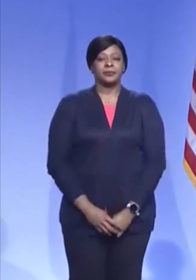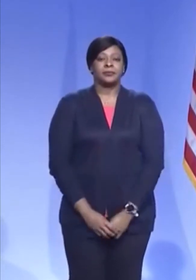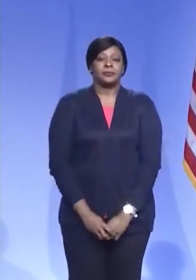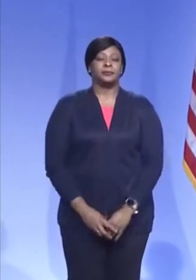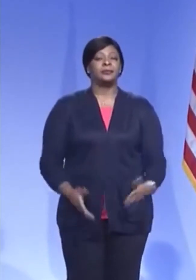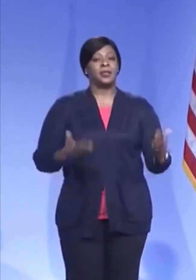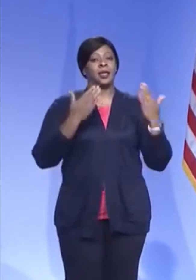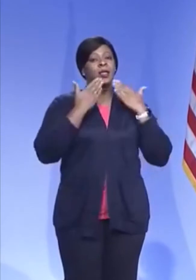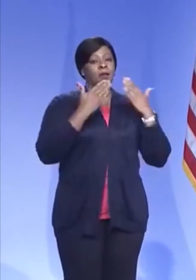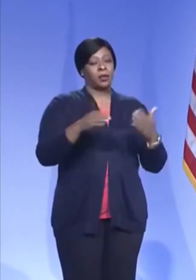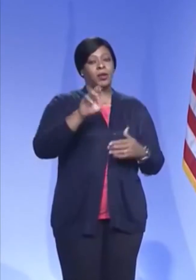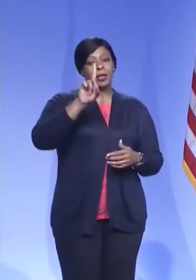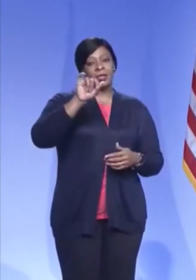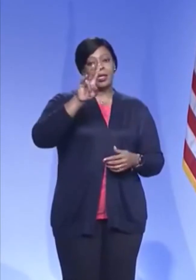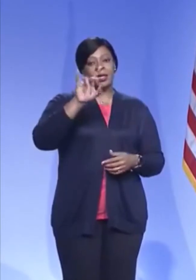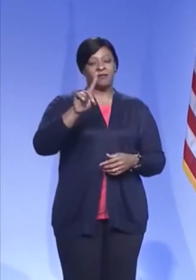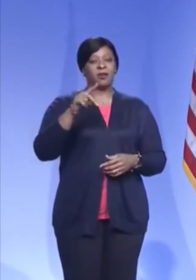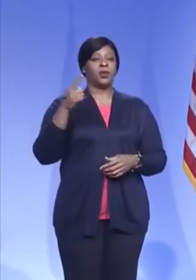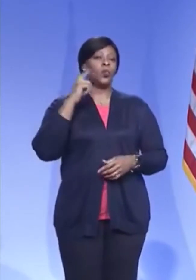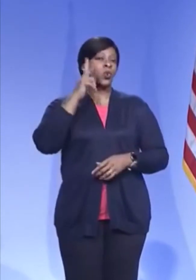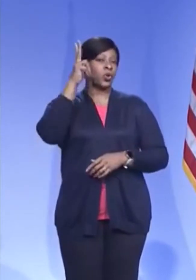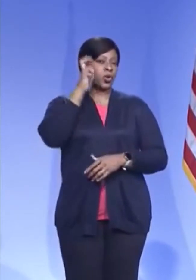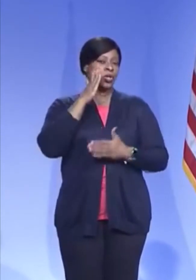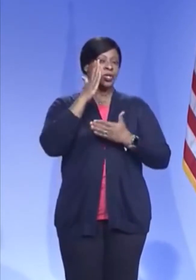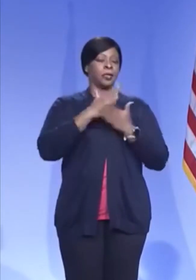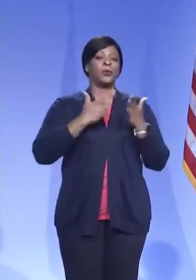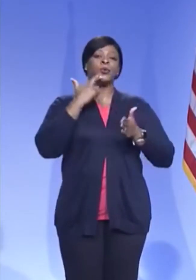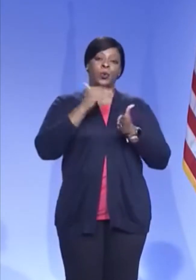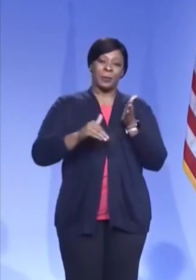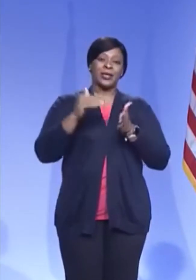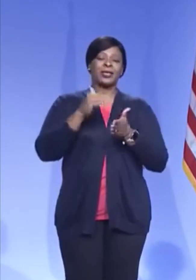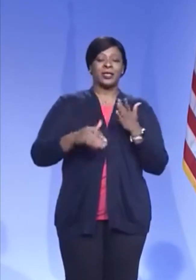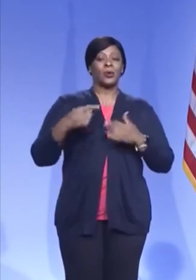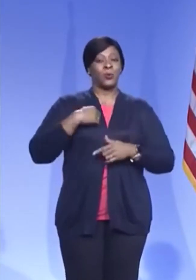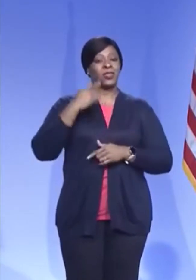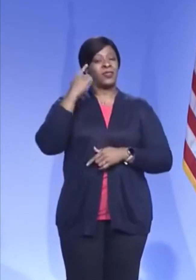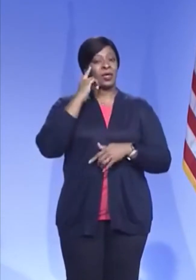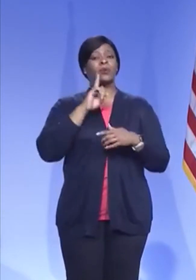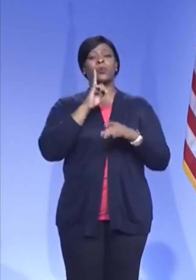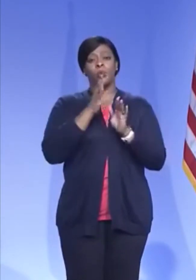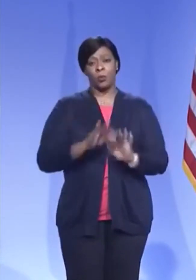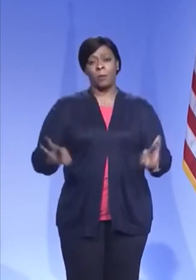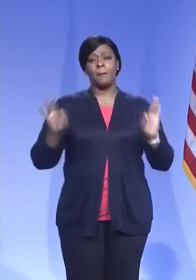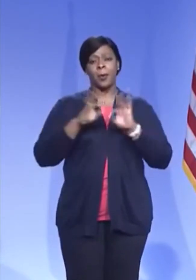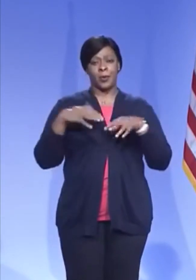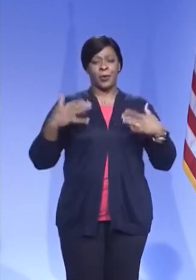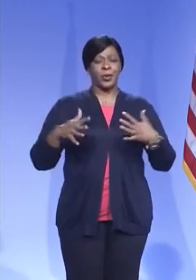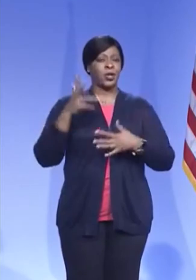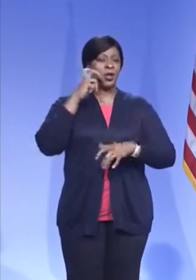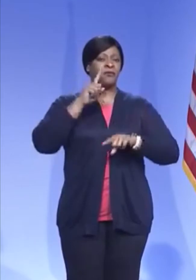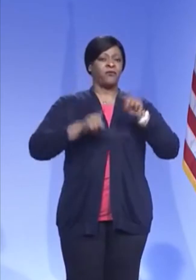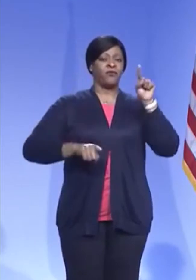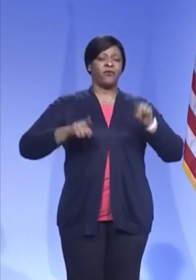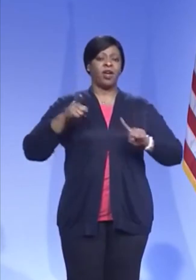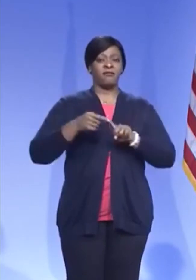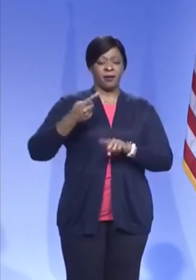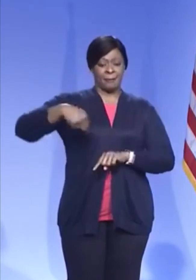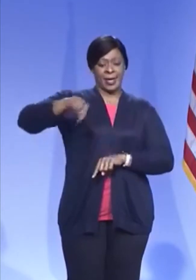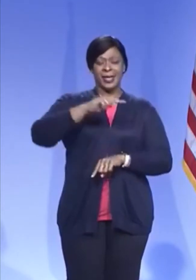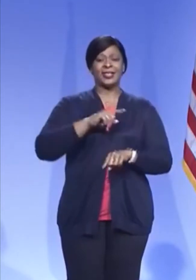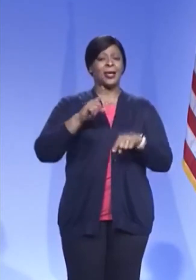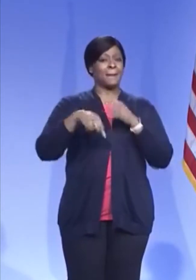Thank you, David. And you're going to hear some repetition, but we think it's important today to hear from a variety of us on the